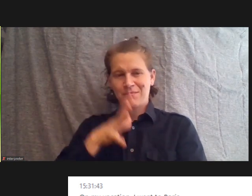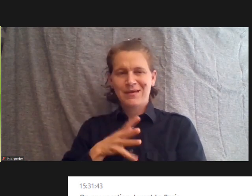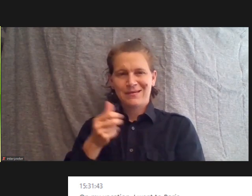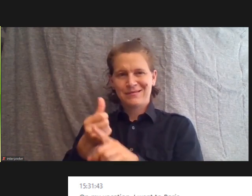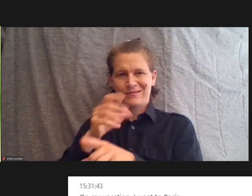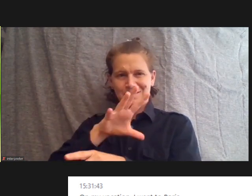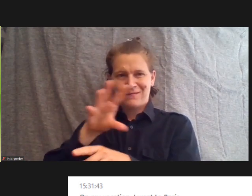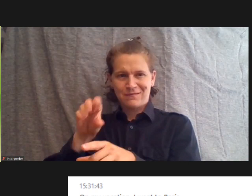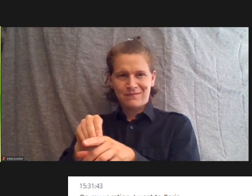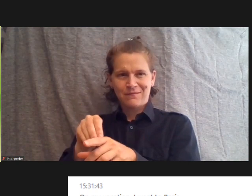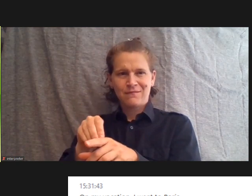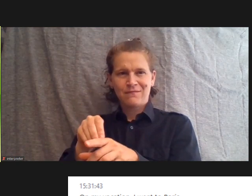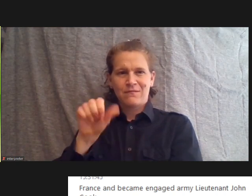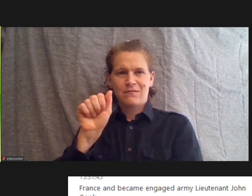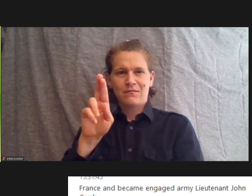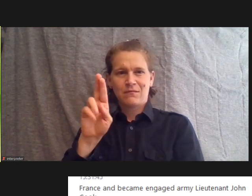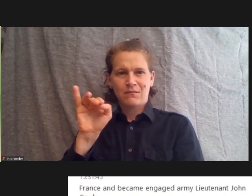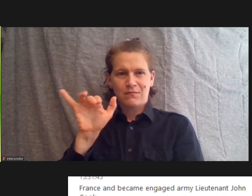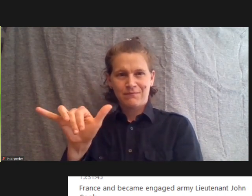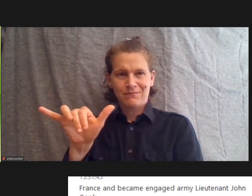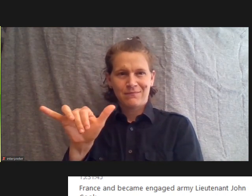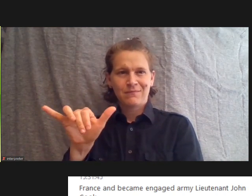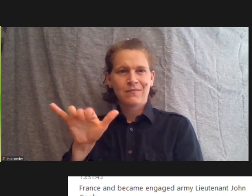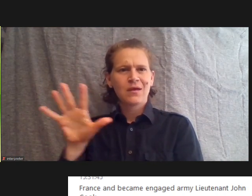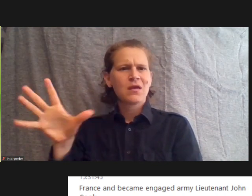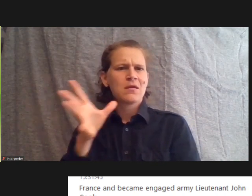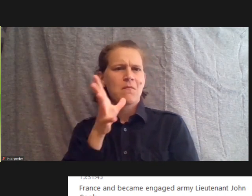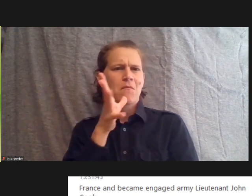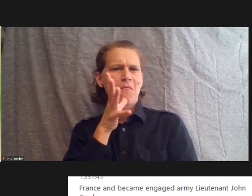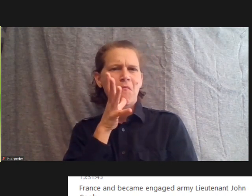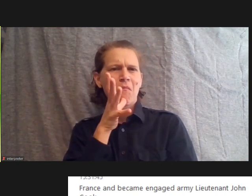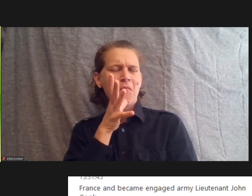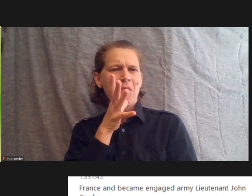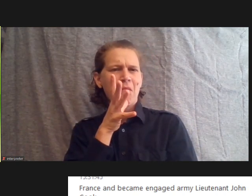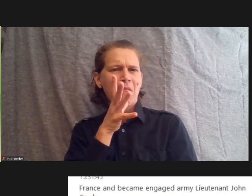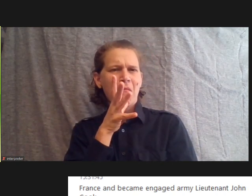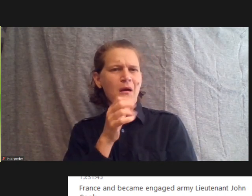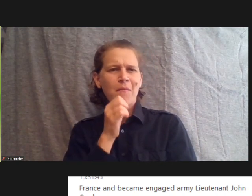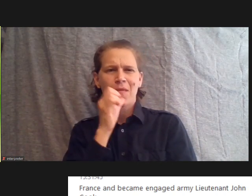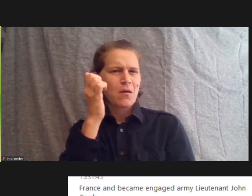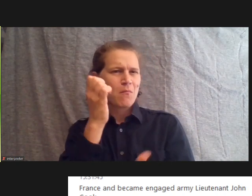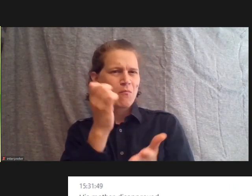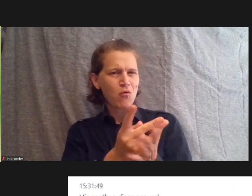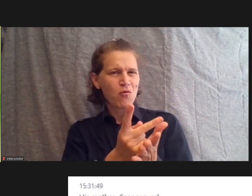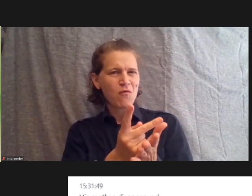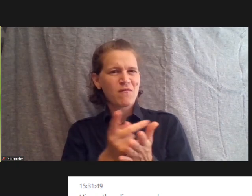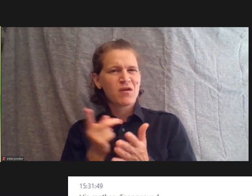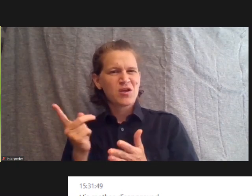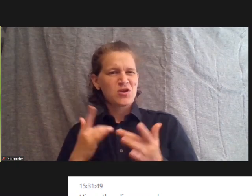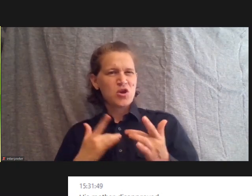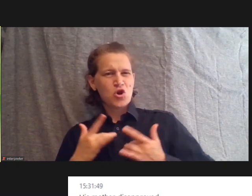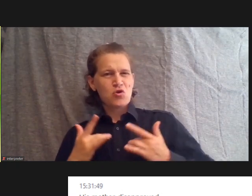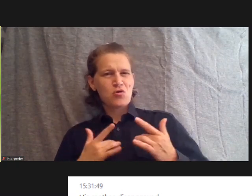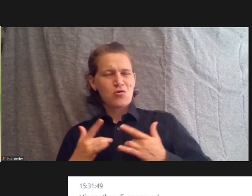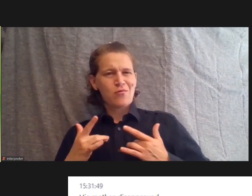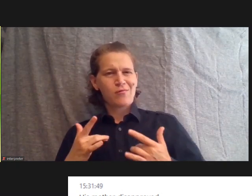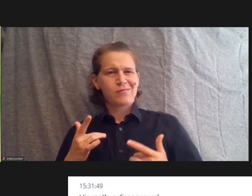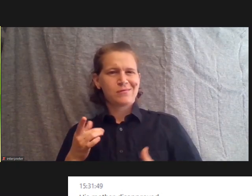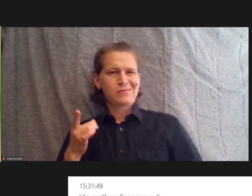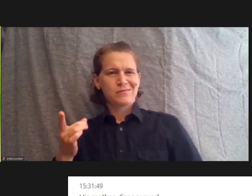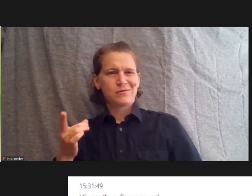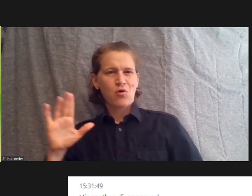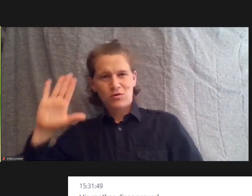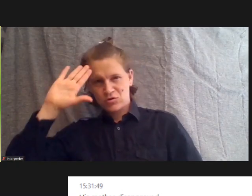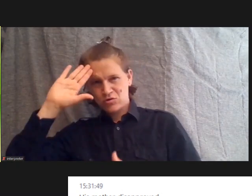His mother disapproved. He might catch my disease, and I would surely be a burden to her